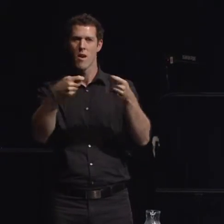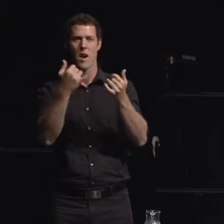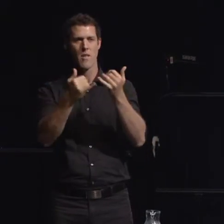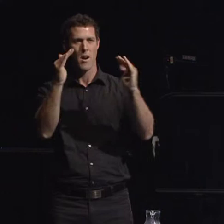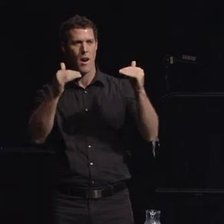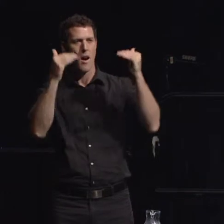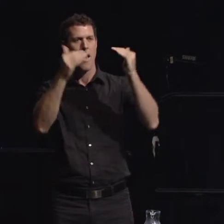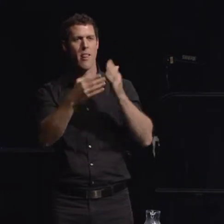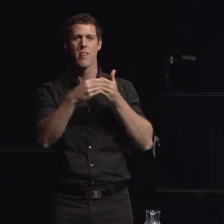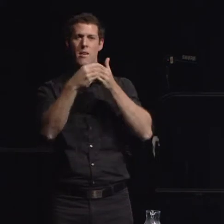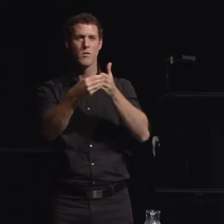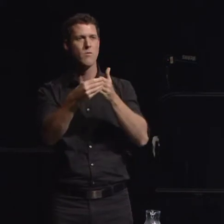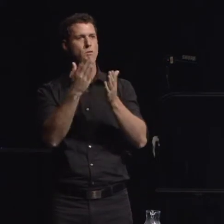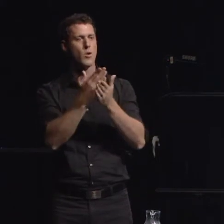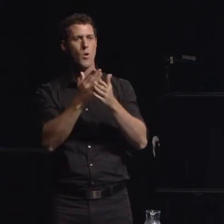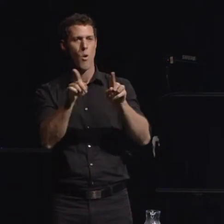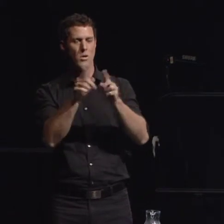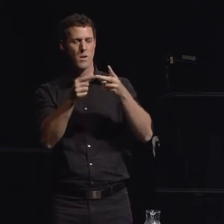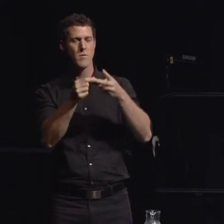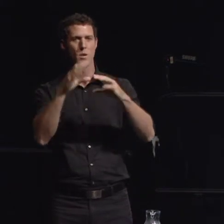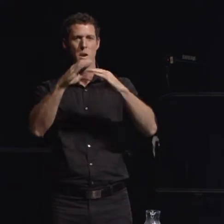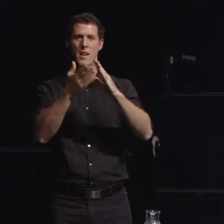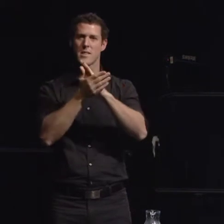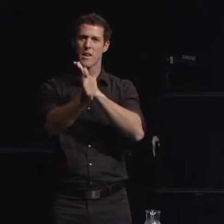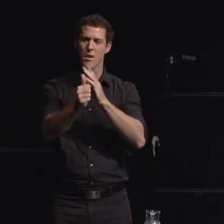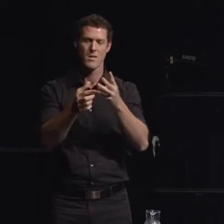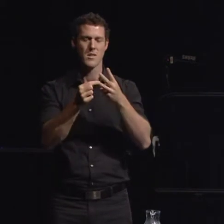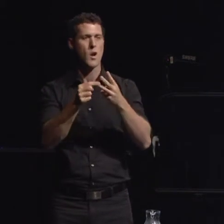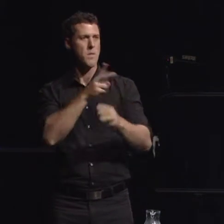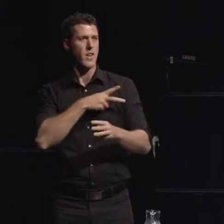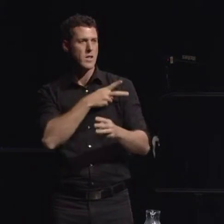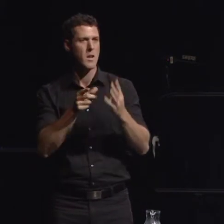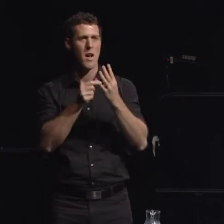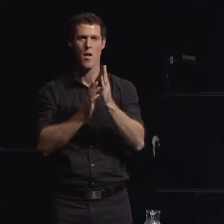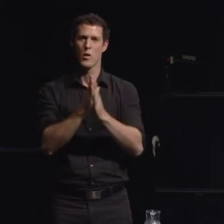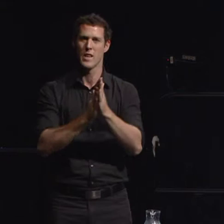of leadership, communication skills, professionalism and enthusiasm.